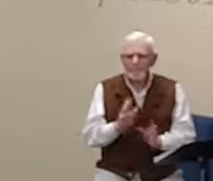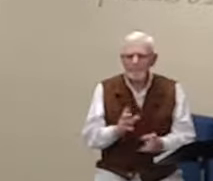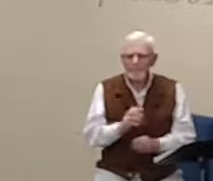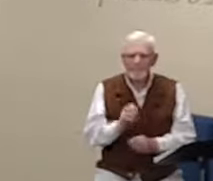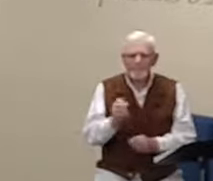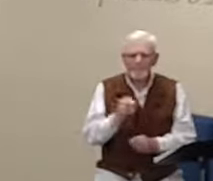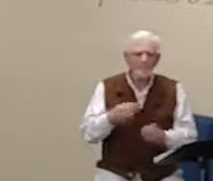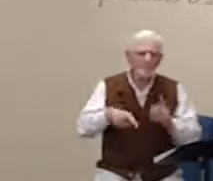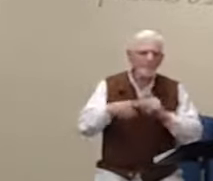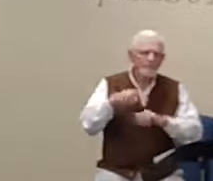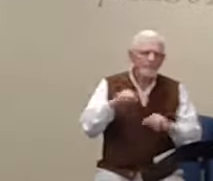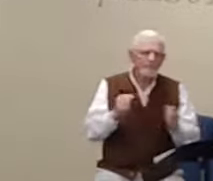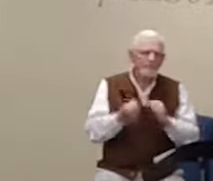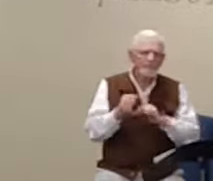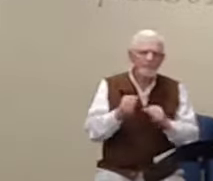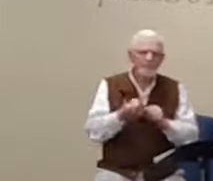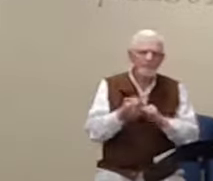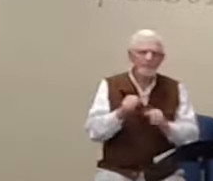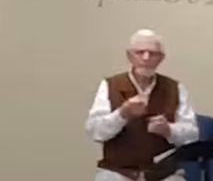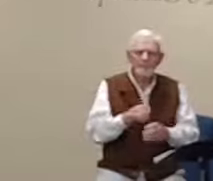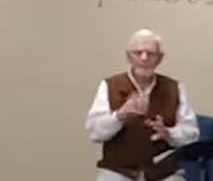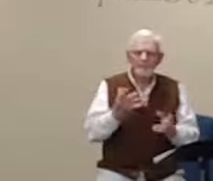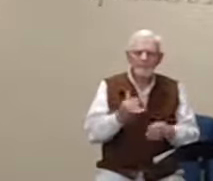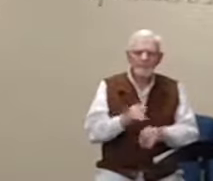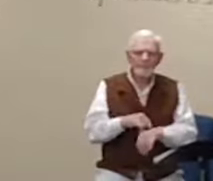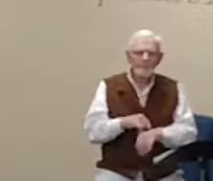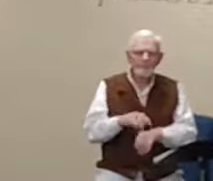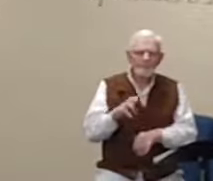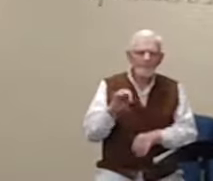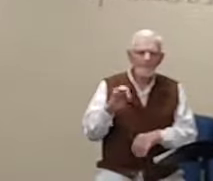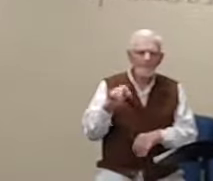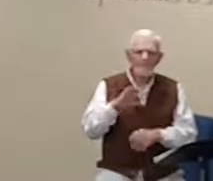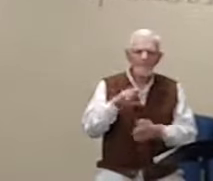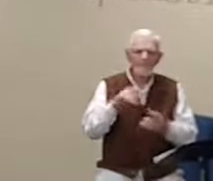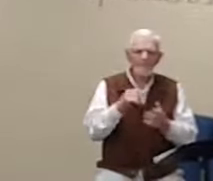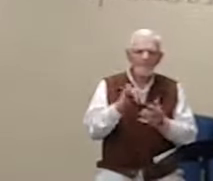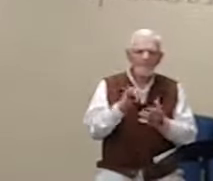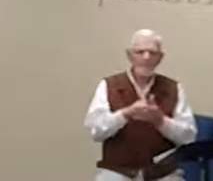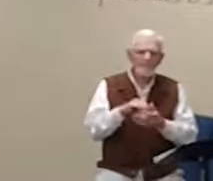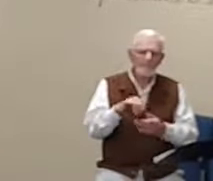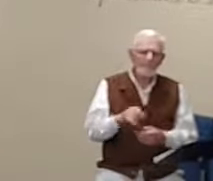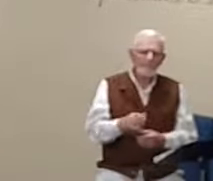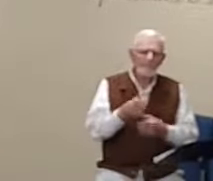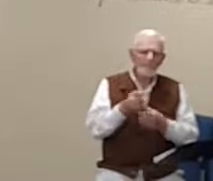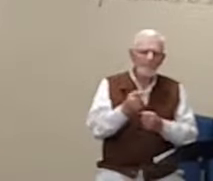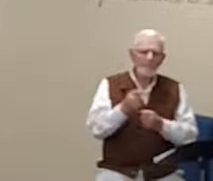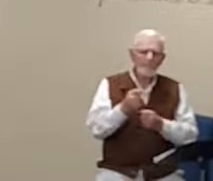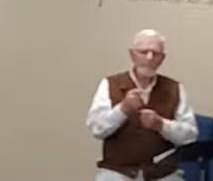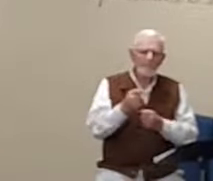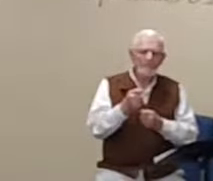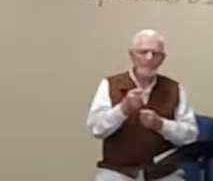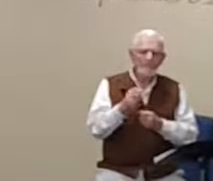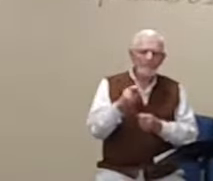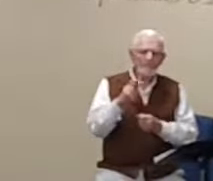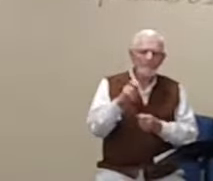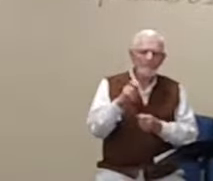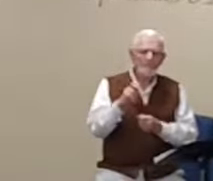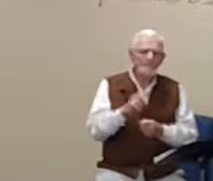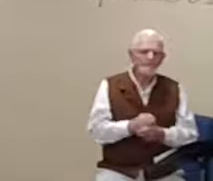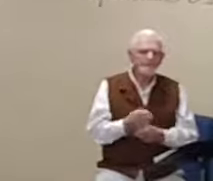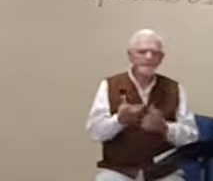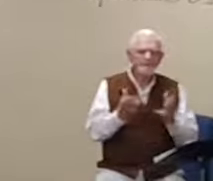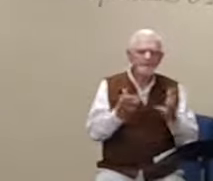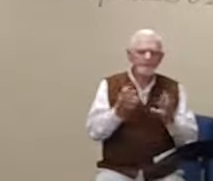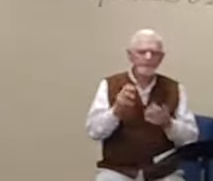of turnover, and most of the time the message was all, it was the saved, sure, and serving messages every Sunday. And